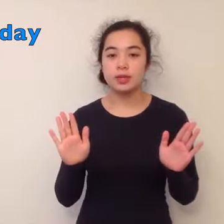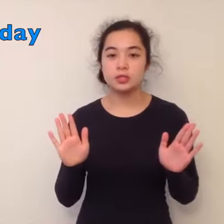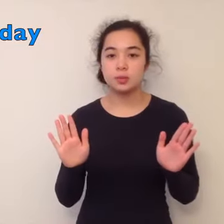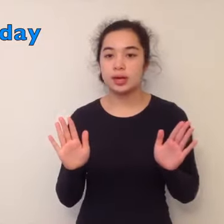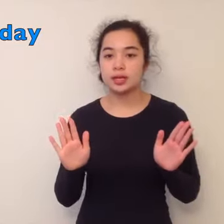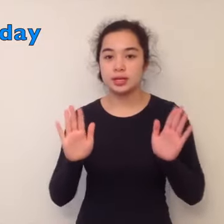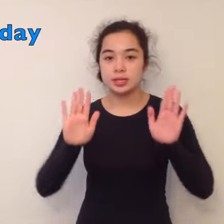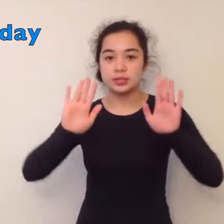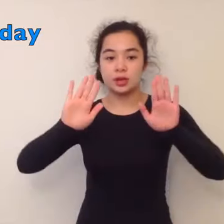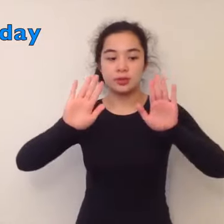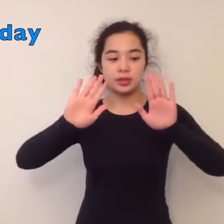first way is